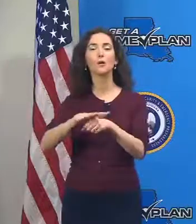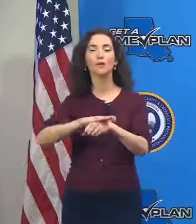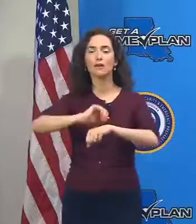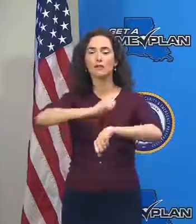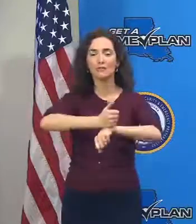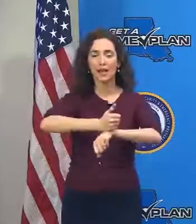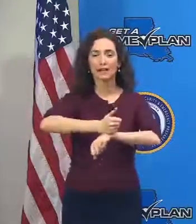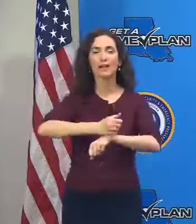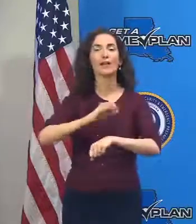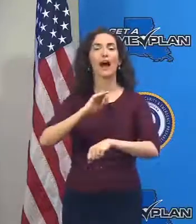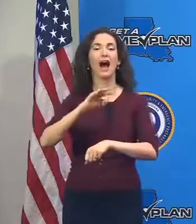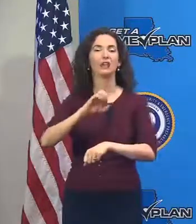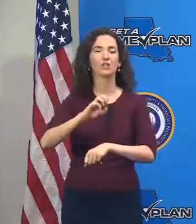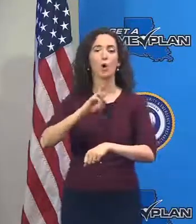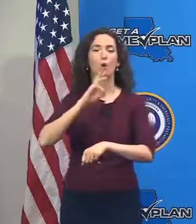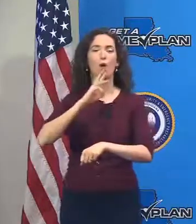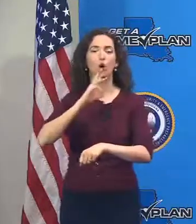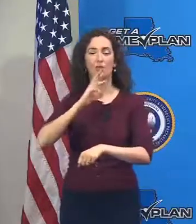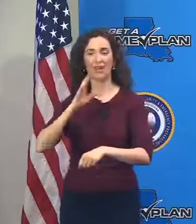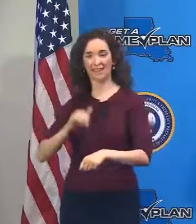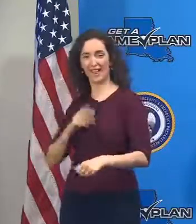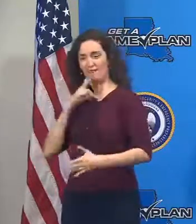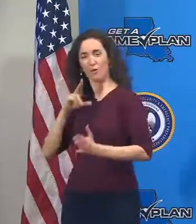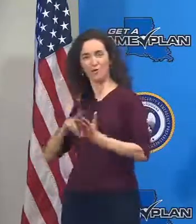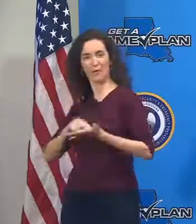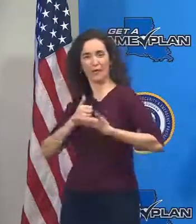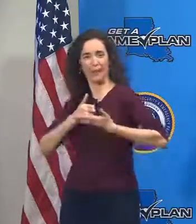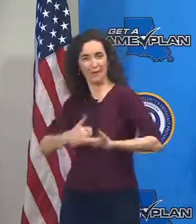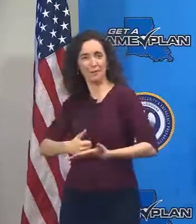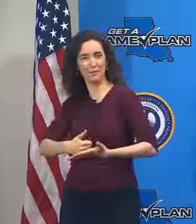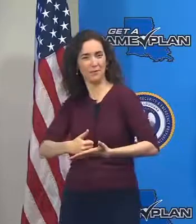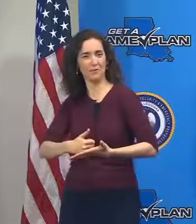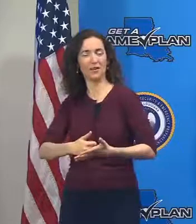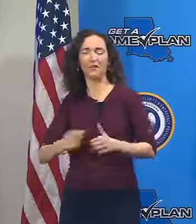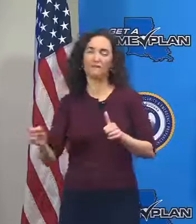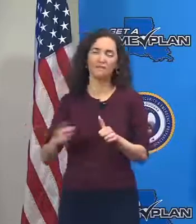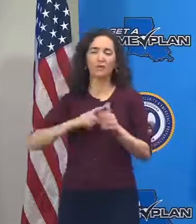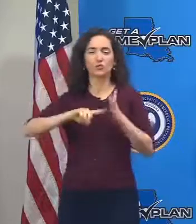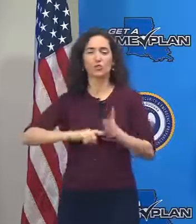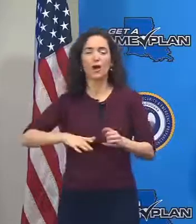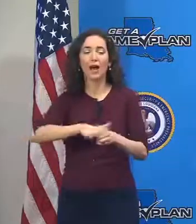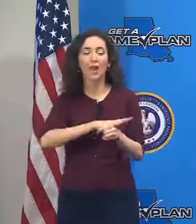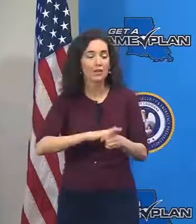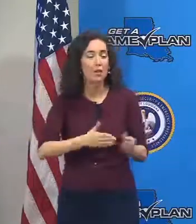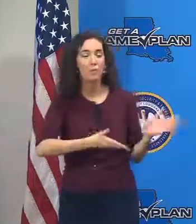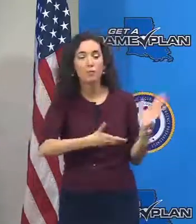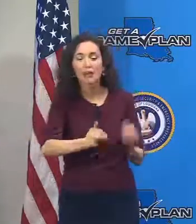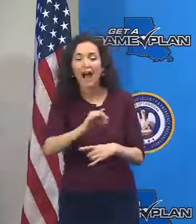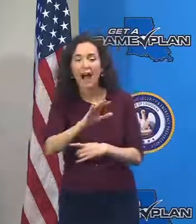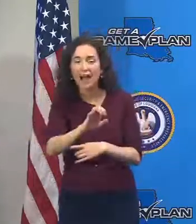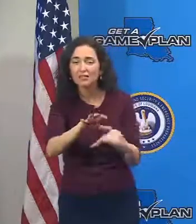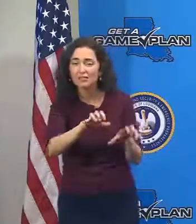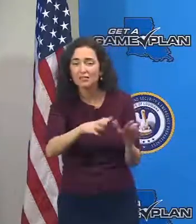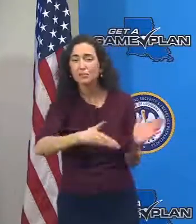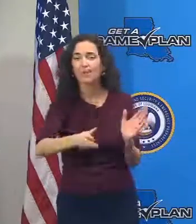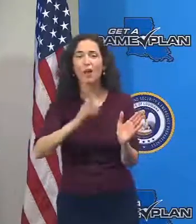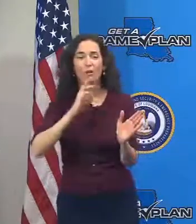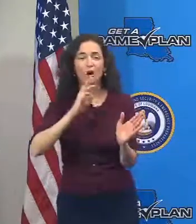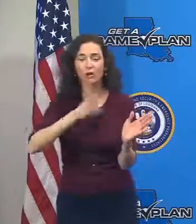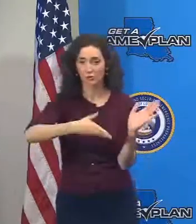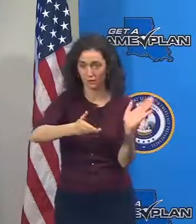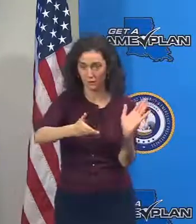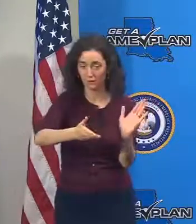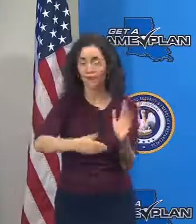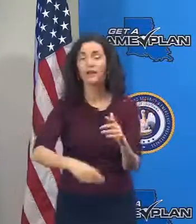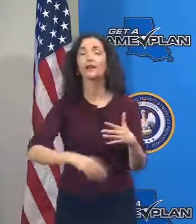giving ice and water, that's the beginning of food assistance to our affected areas. And then the bulk